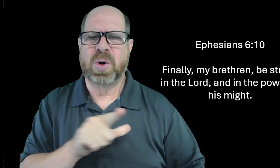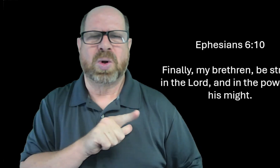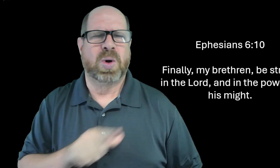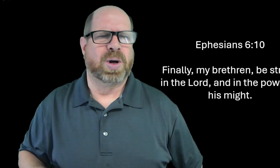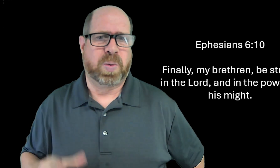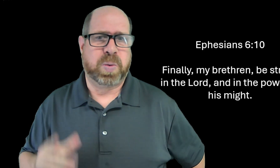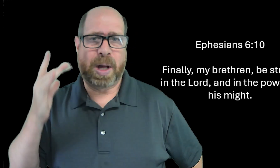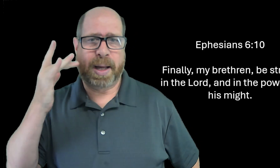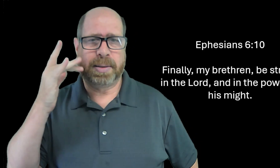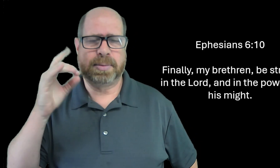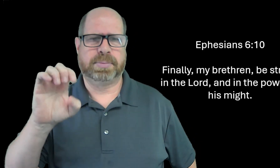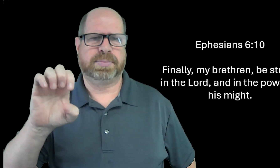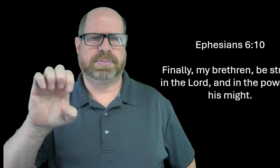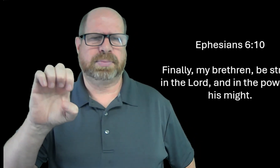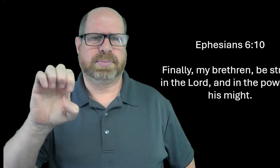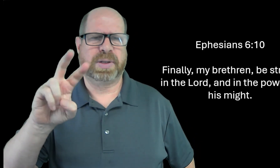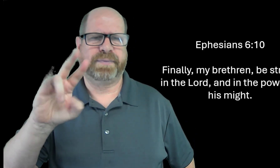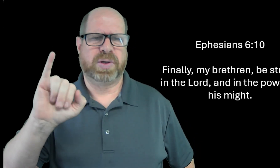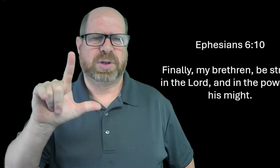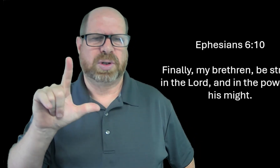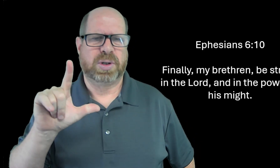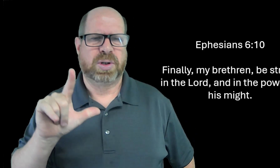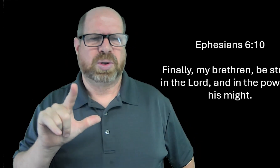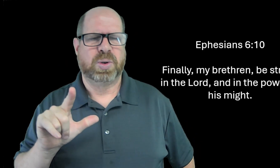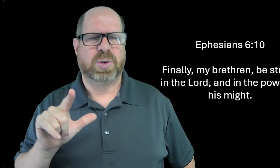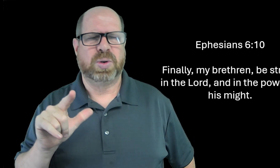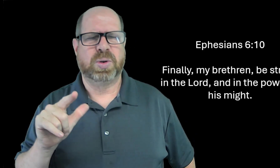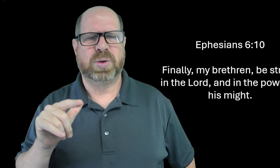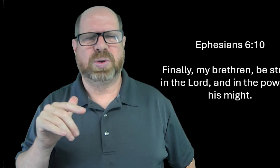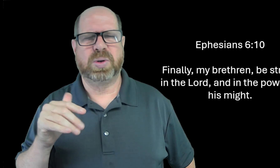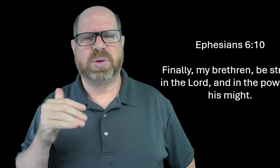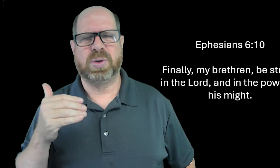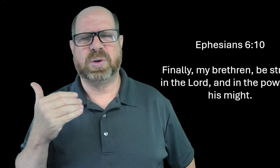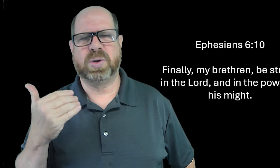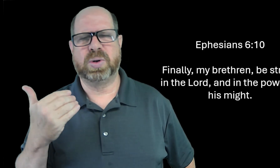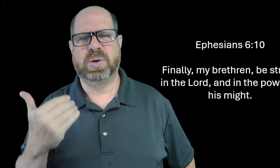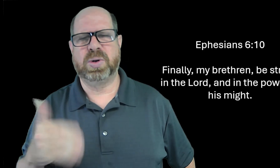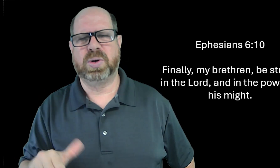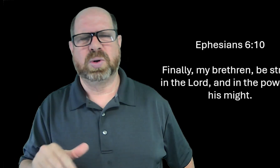in the Lord. Why? Because evil exists.